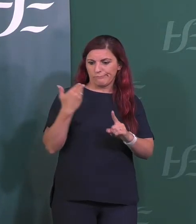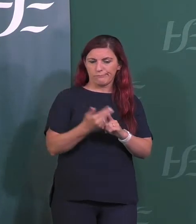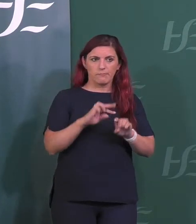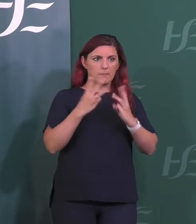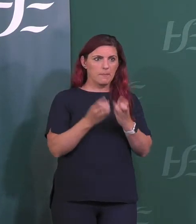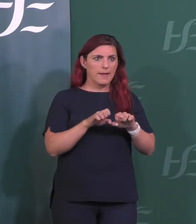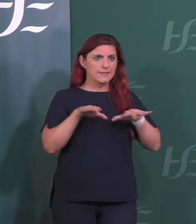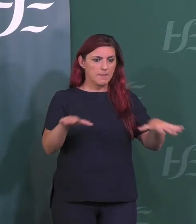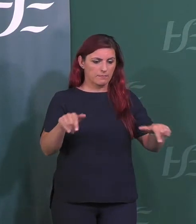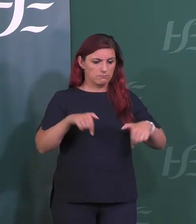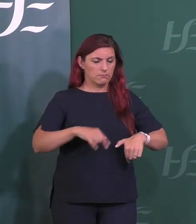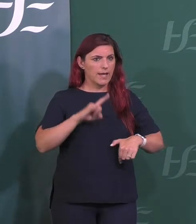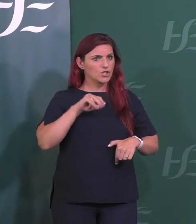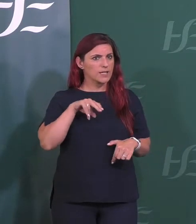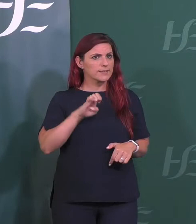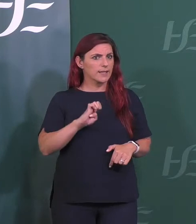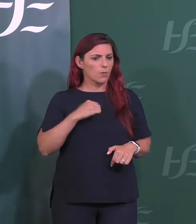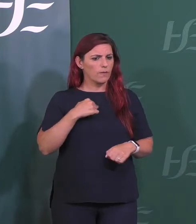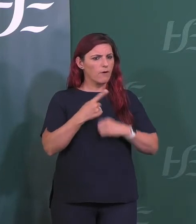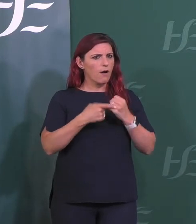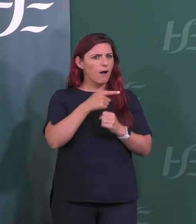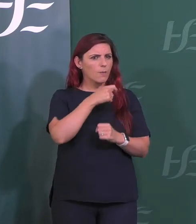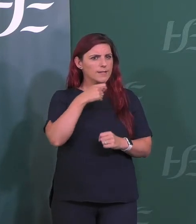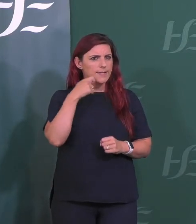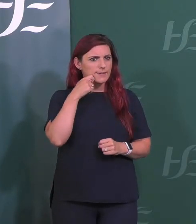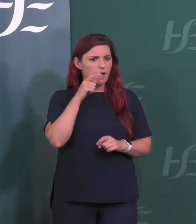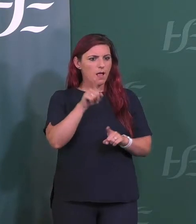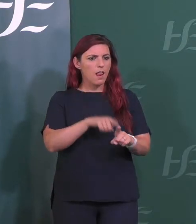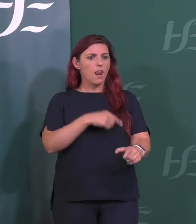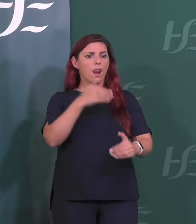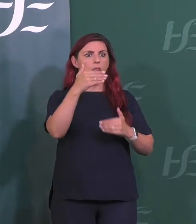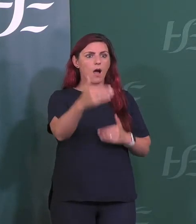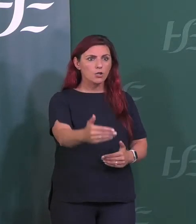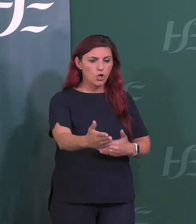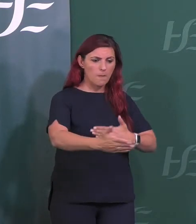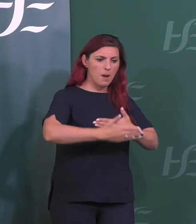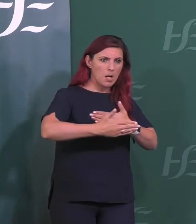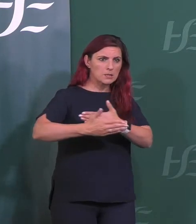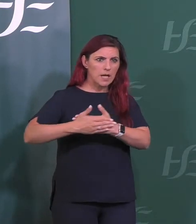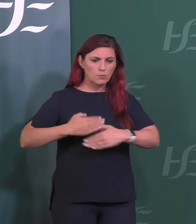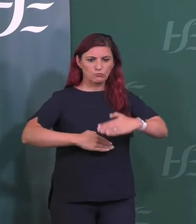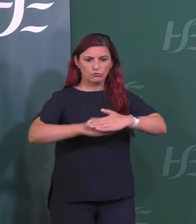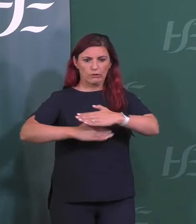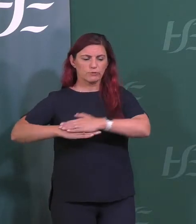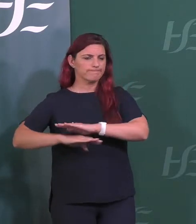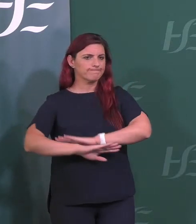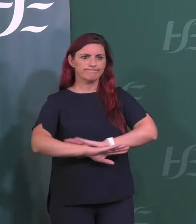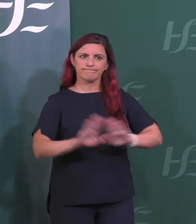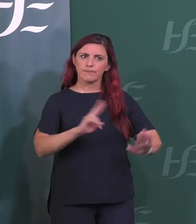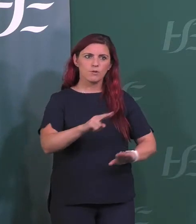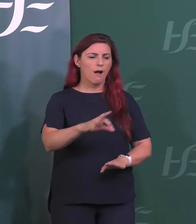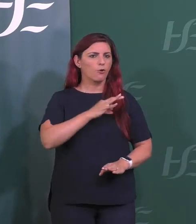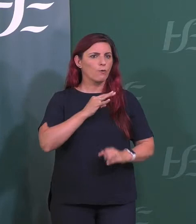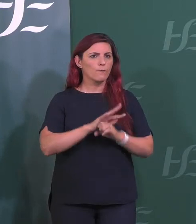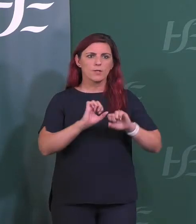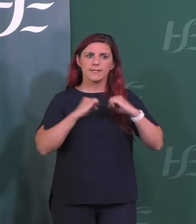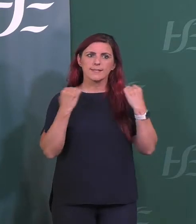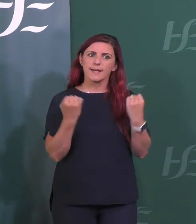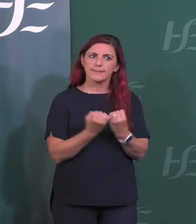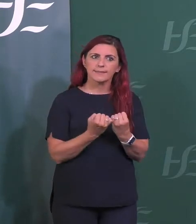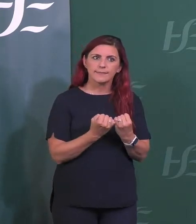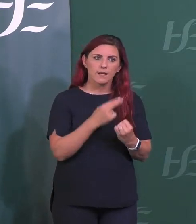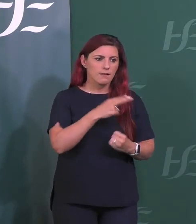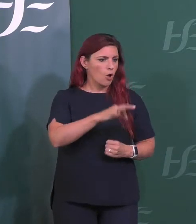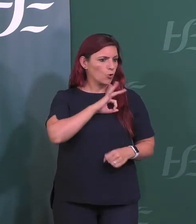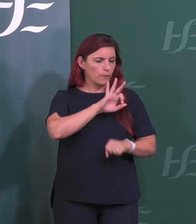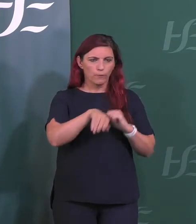in the HSE, we have always said long-term lockdowns, long-term restrictions is not good for society. It's certainly not good for